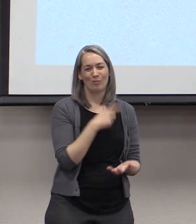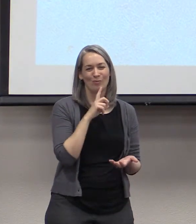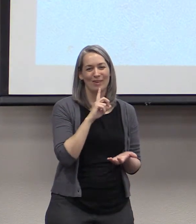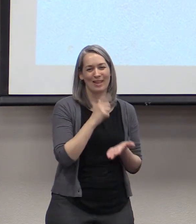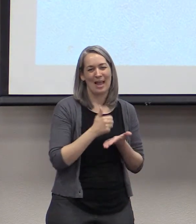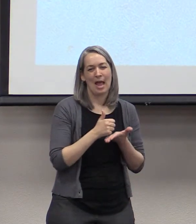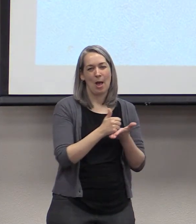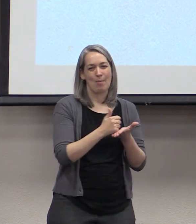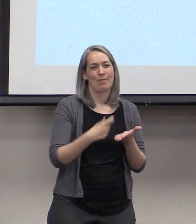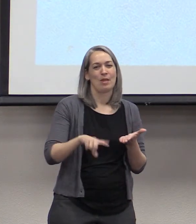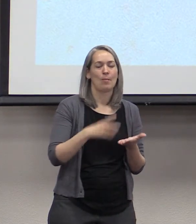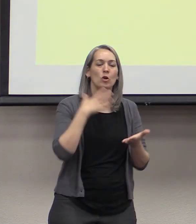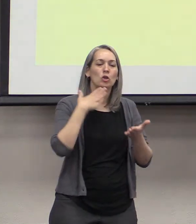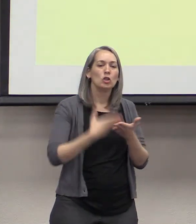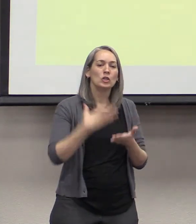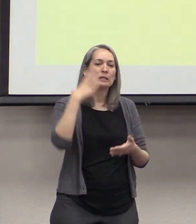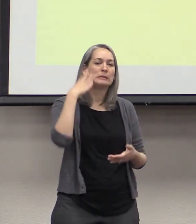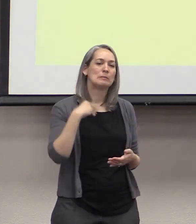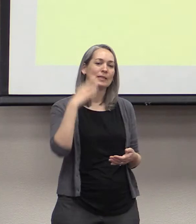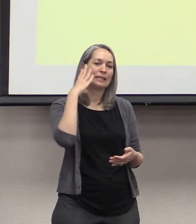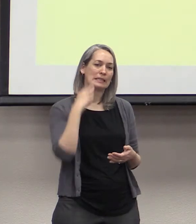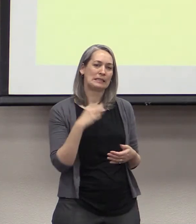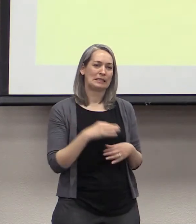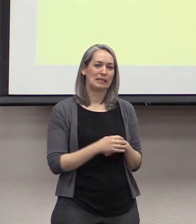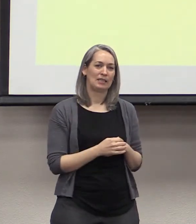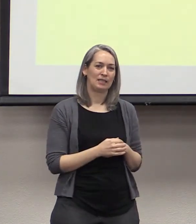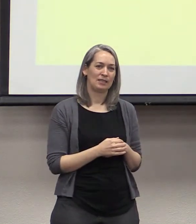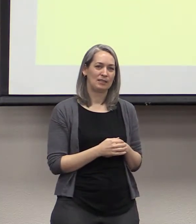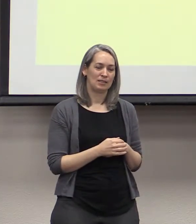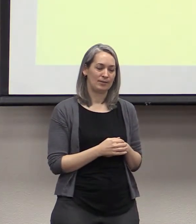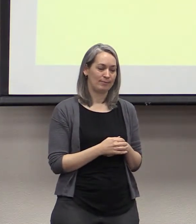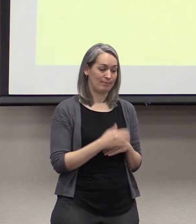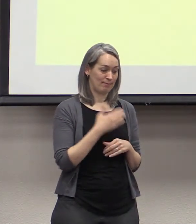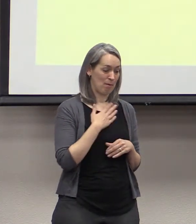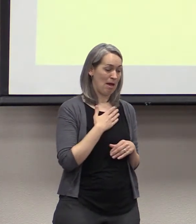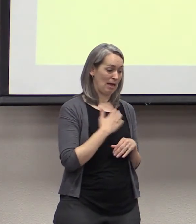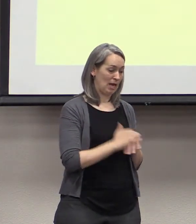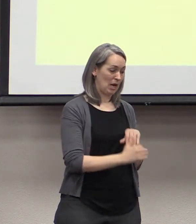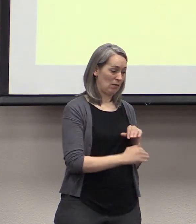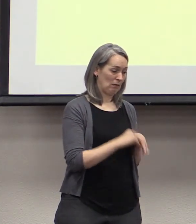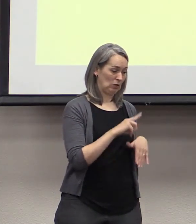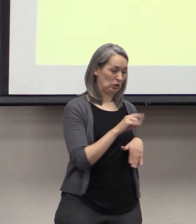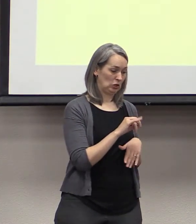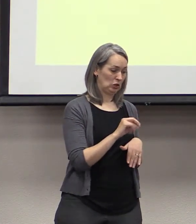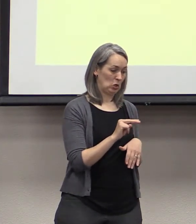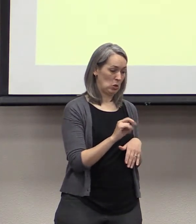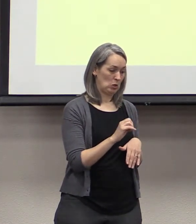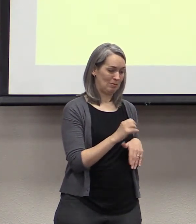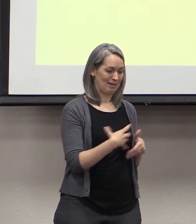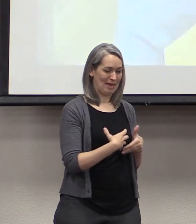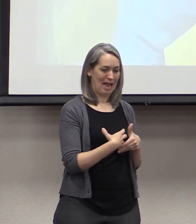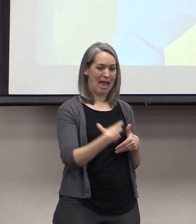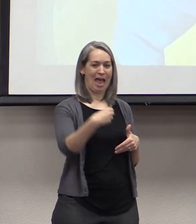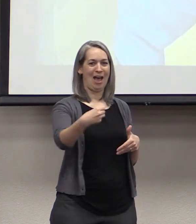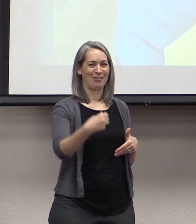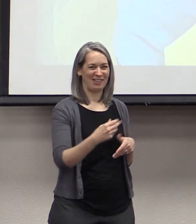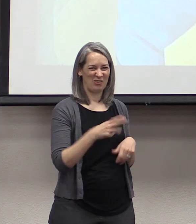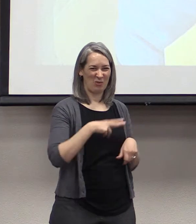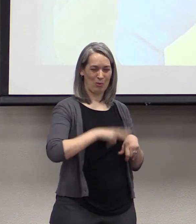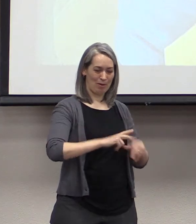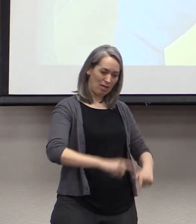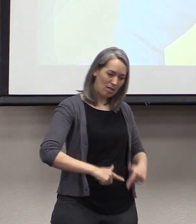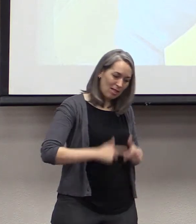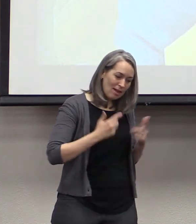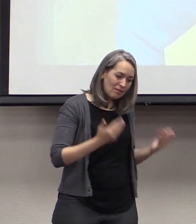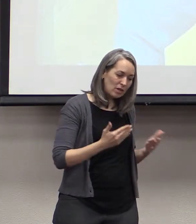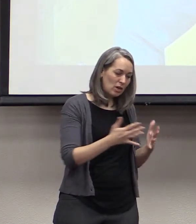was a good experience just to be out of my comfort zone, out of the normal life that we live here in America. And I could